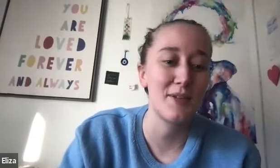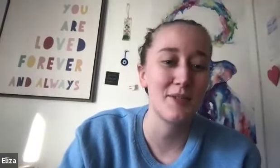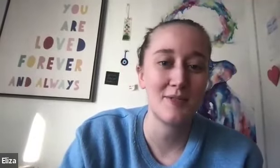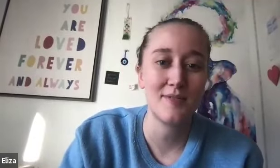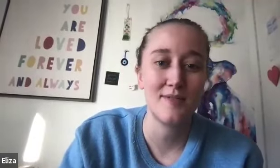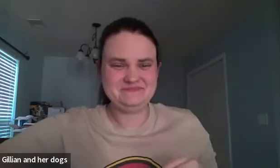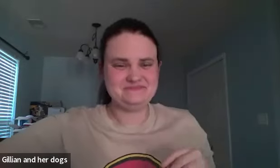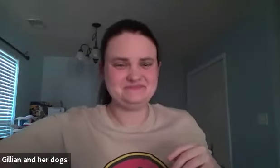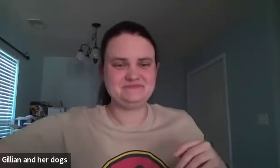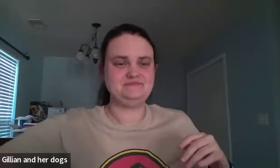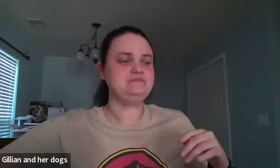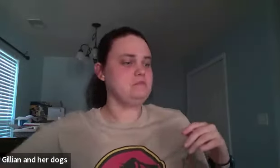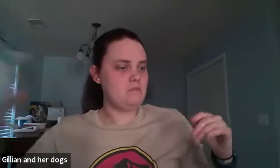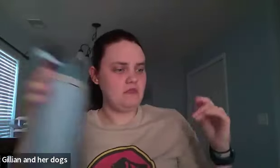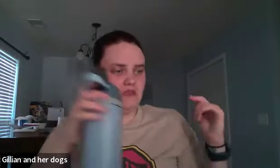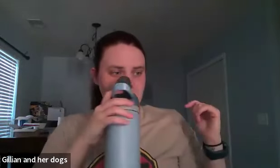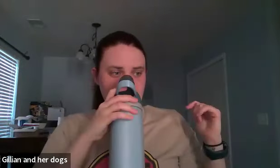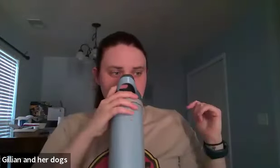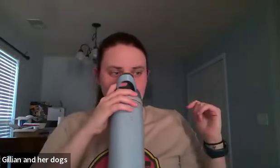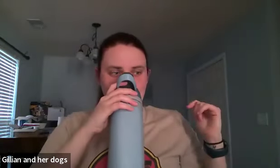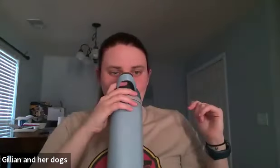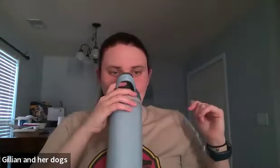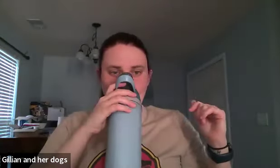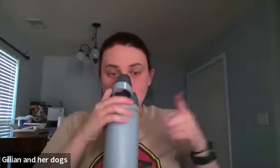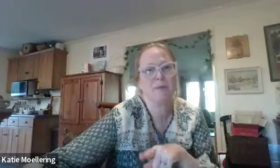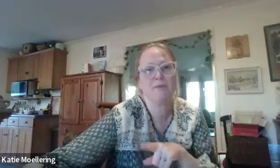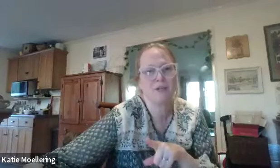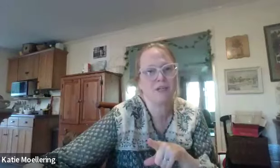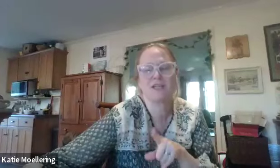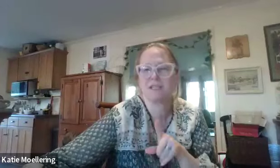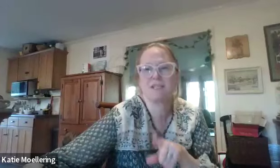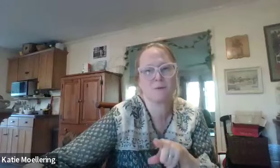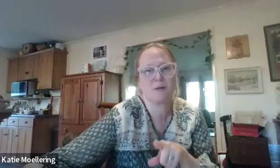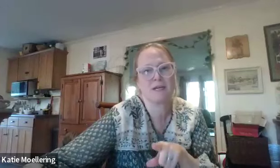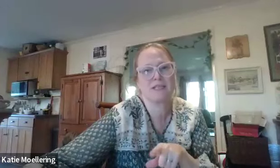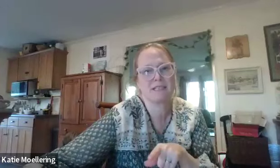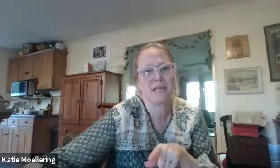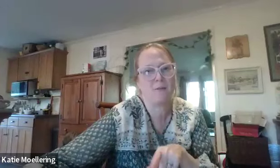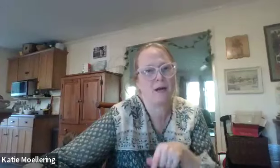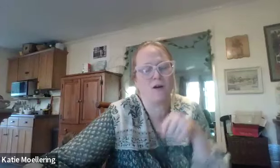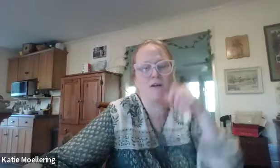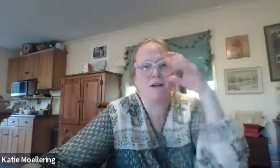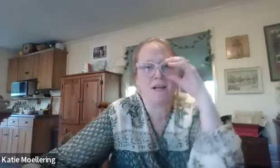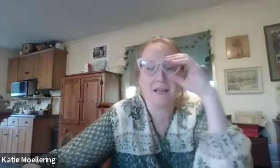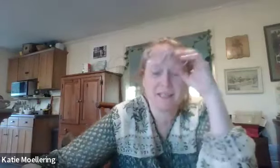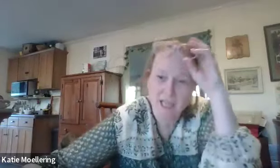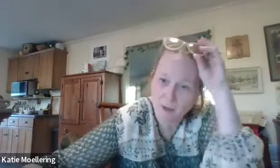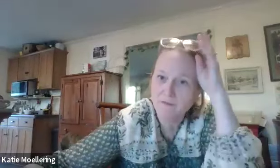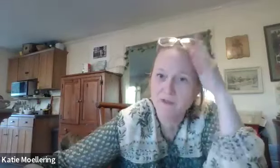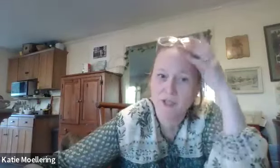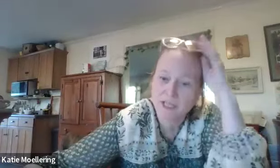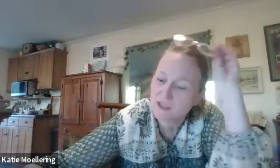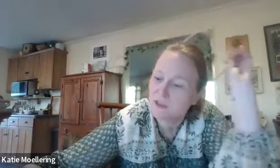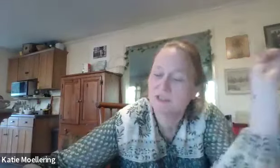you. mhm. Okay. Okay, and I'm gonna jump in right here because this is where I like to tell about the time after like 2 years